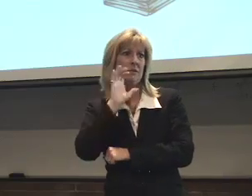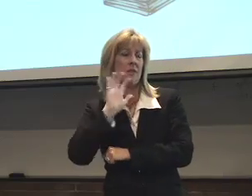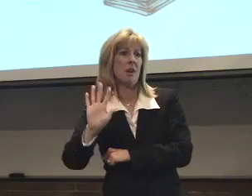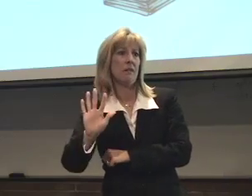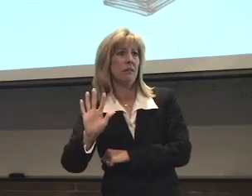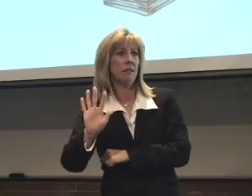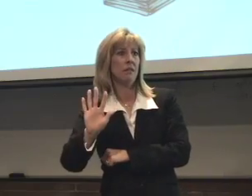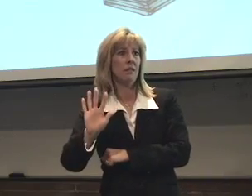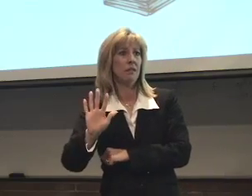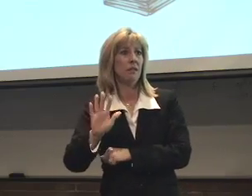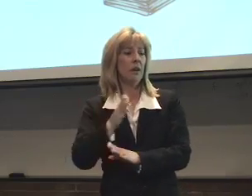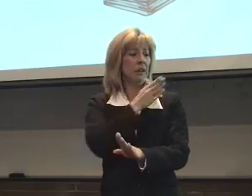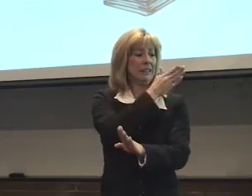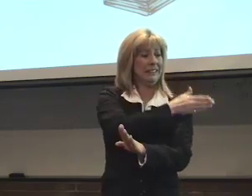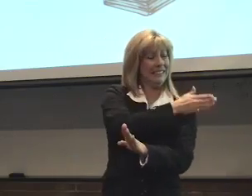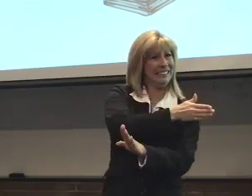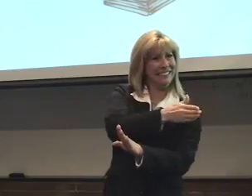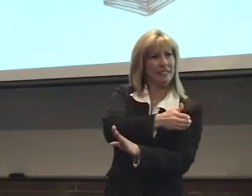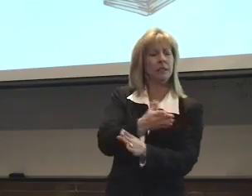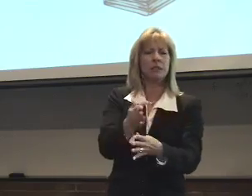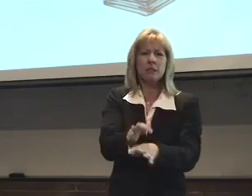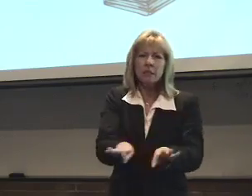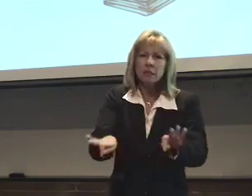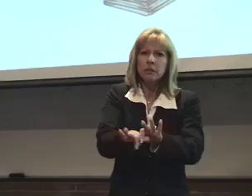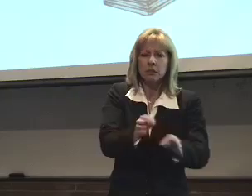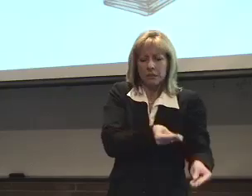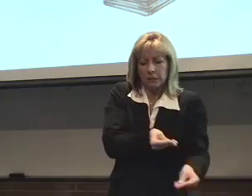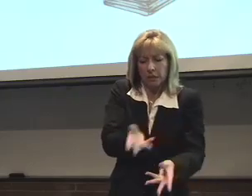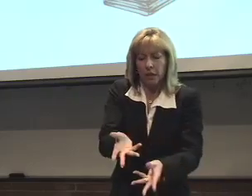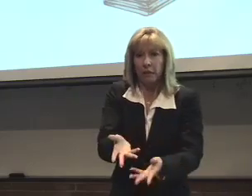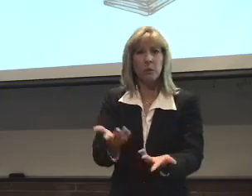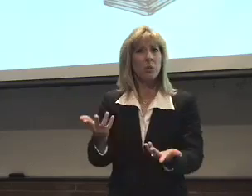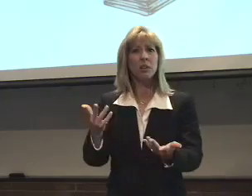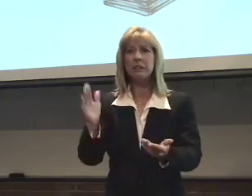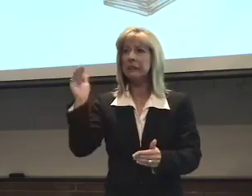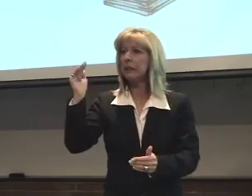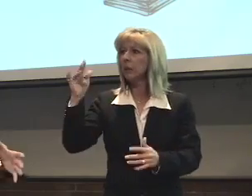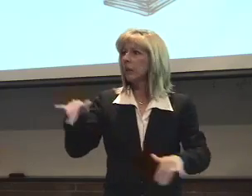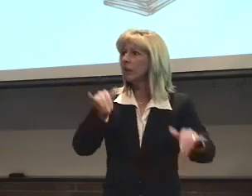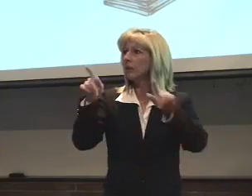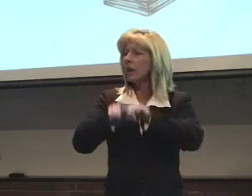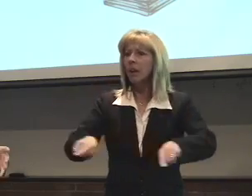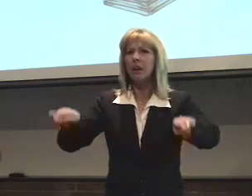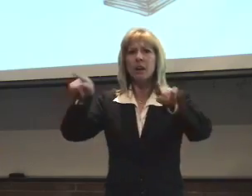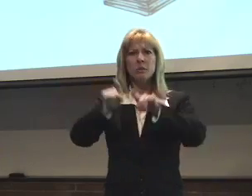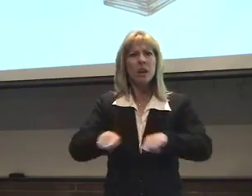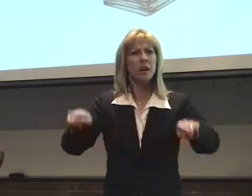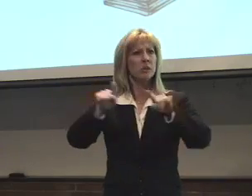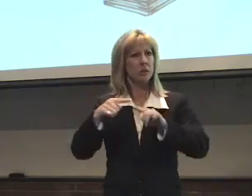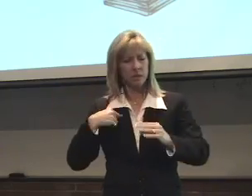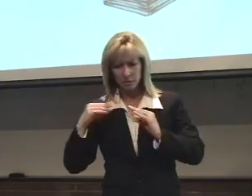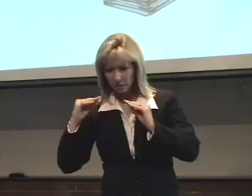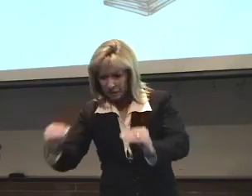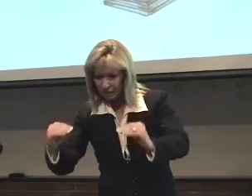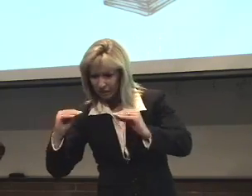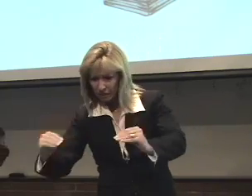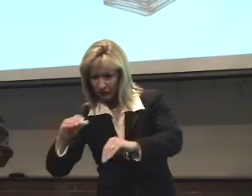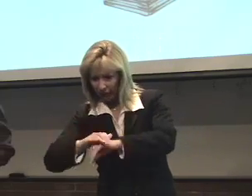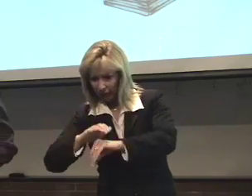again. The emphasis on trying to teach English and reading and writing before they have any language base to draw on.